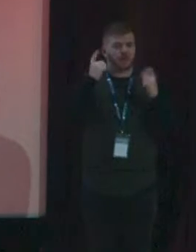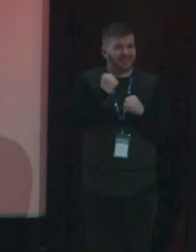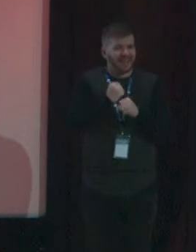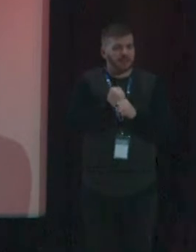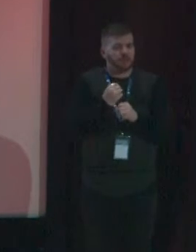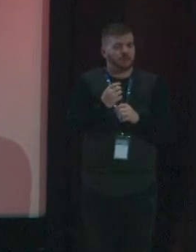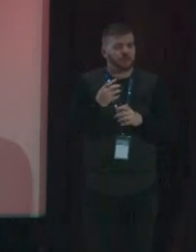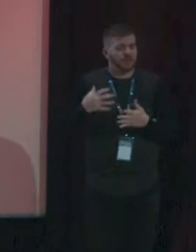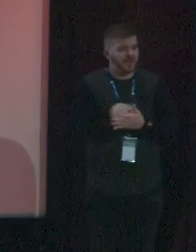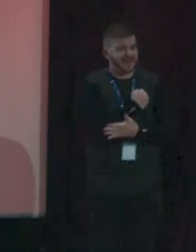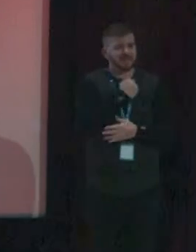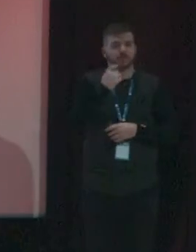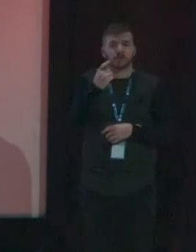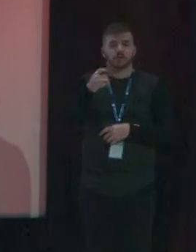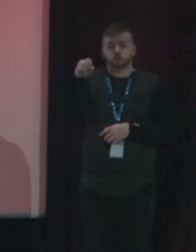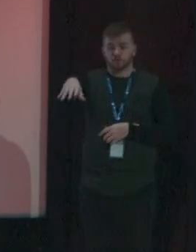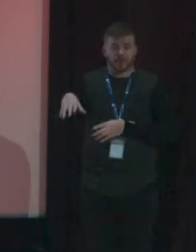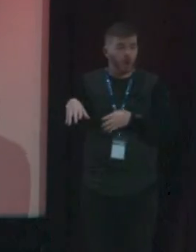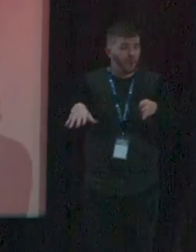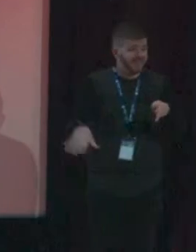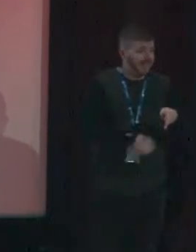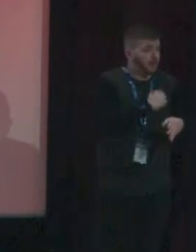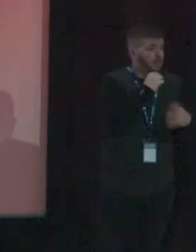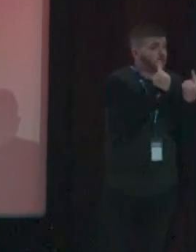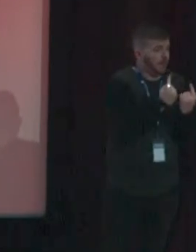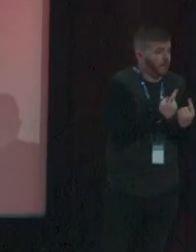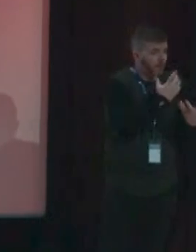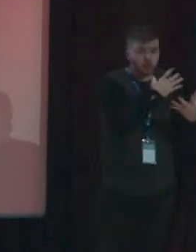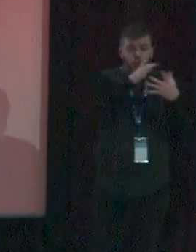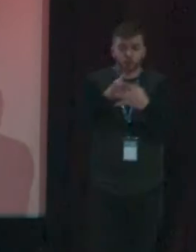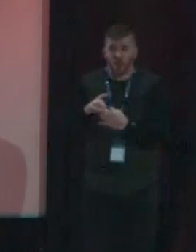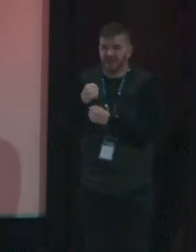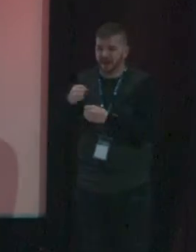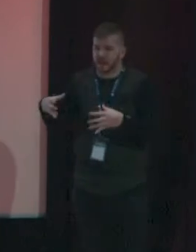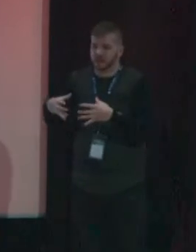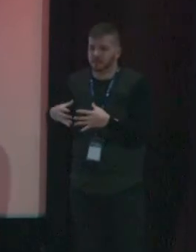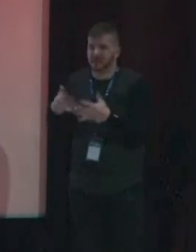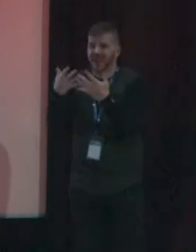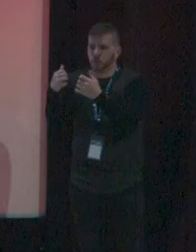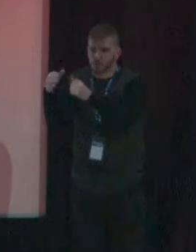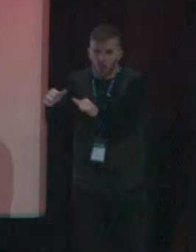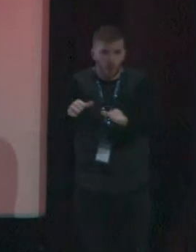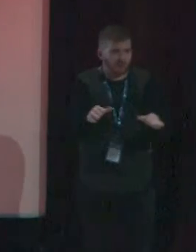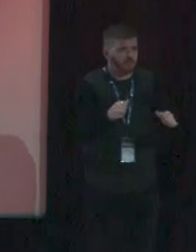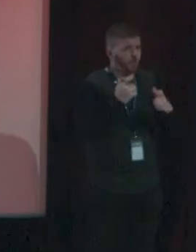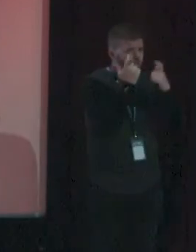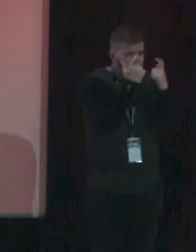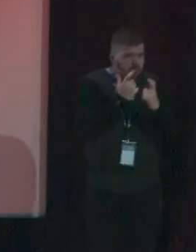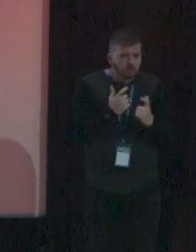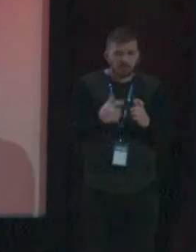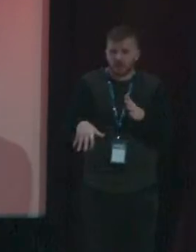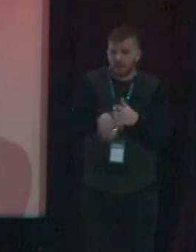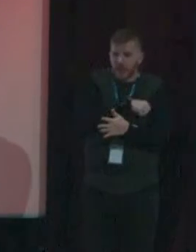drops you off from the boat and says, go and steal enough stuff and you can join the guild. But how you solve all of the puzzles, how you do all of the thefts